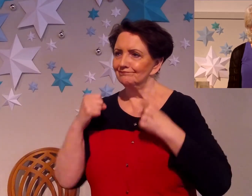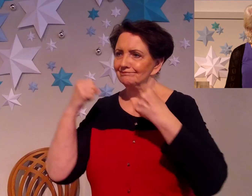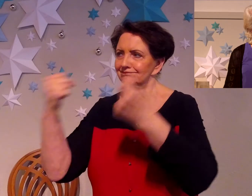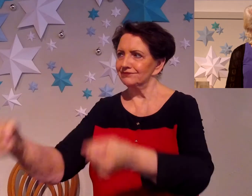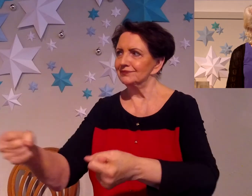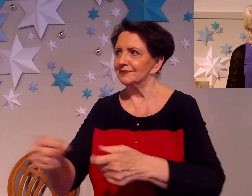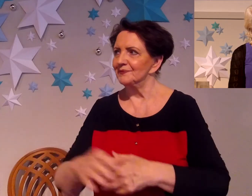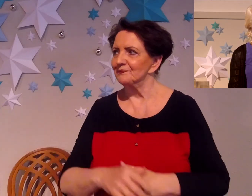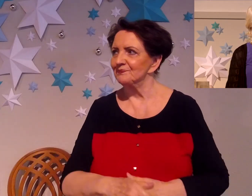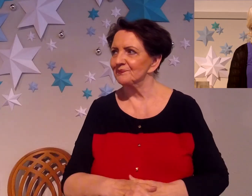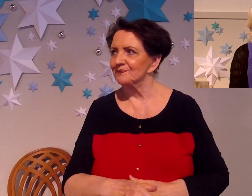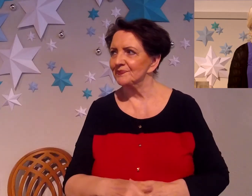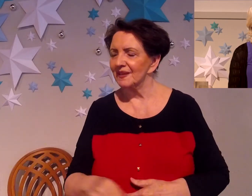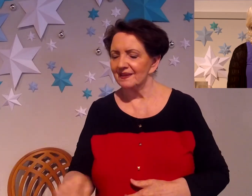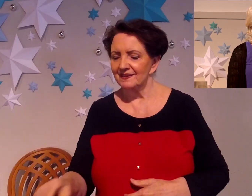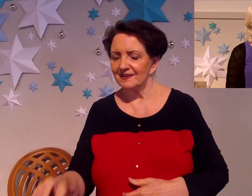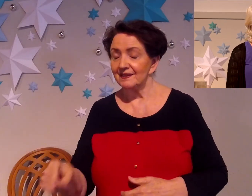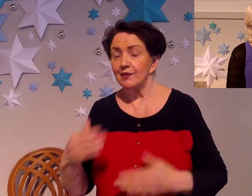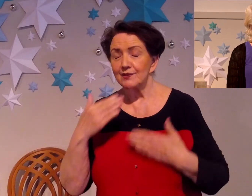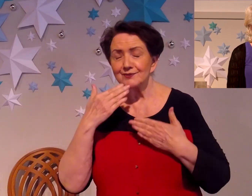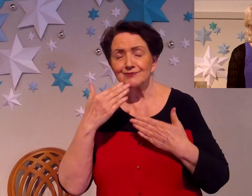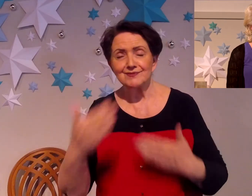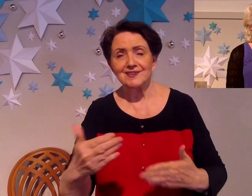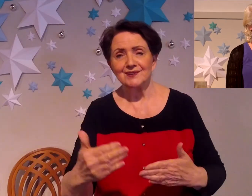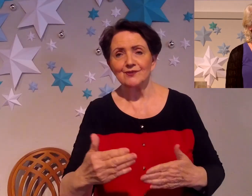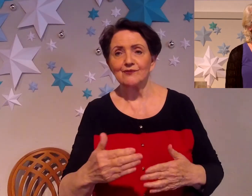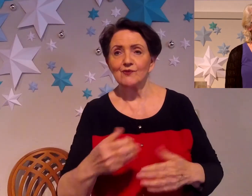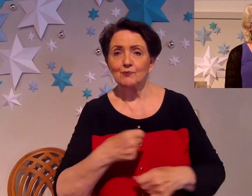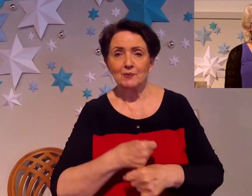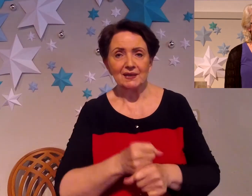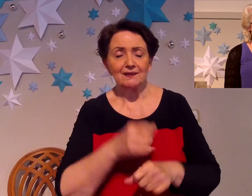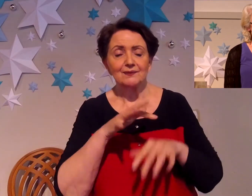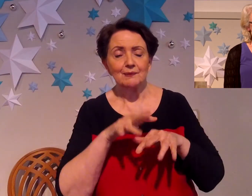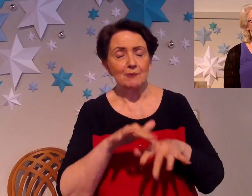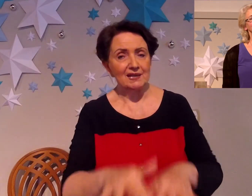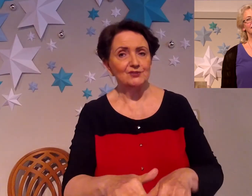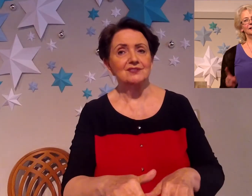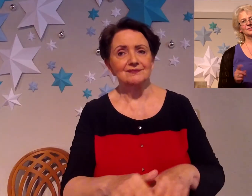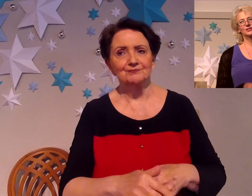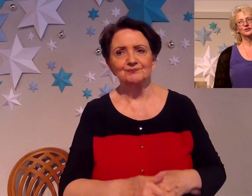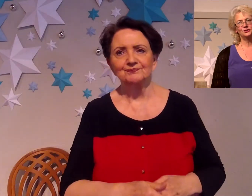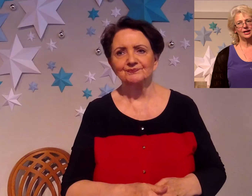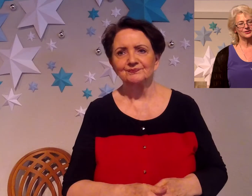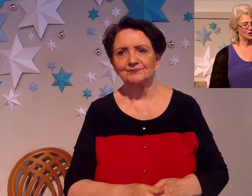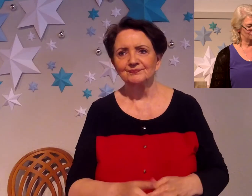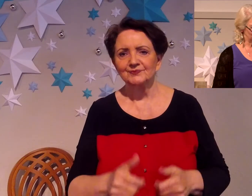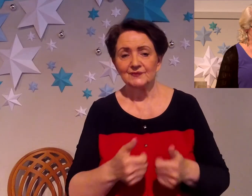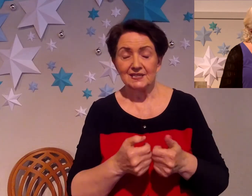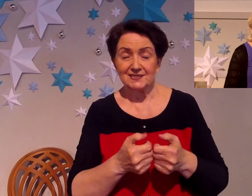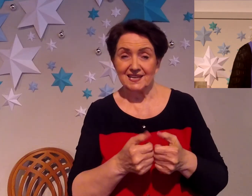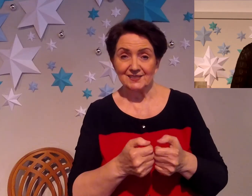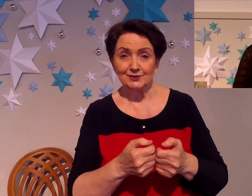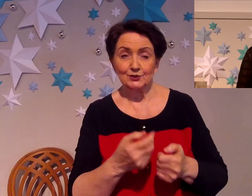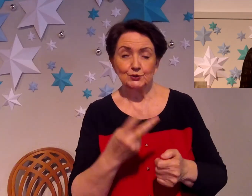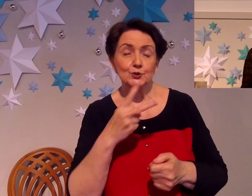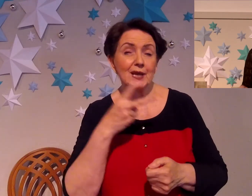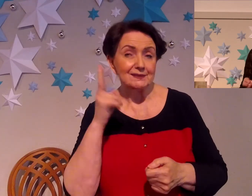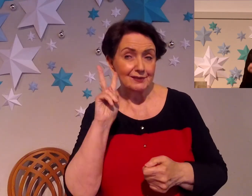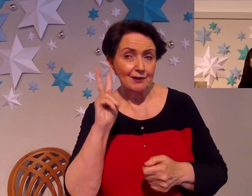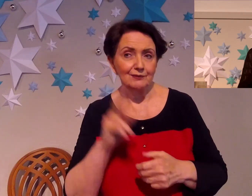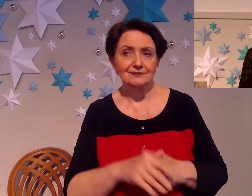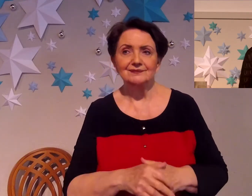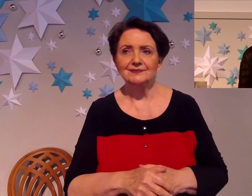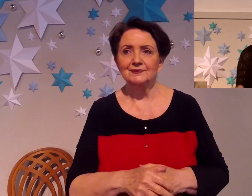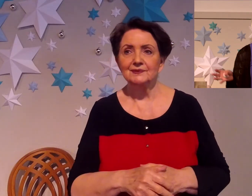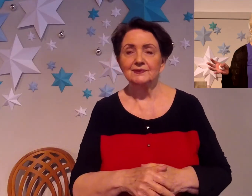he thanked me for making the magic for that long. I got a text 2 days ago from my son. As many of you